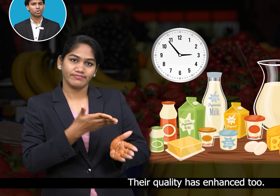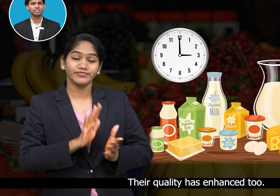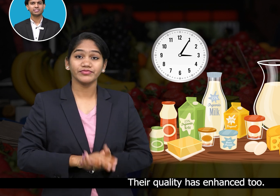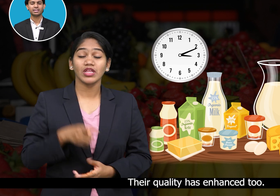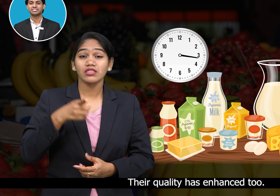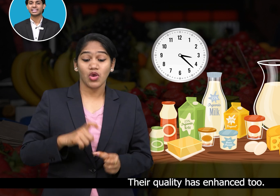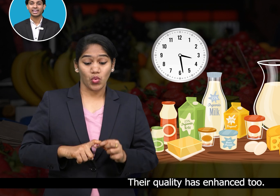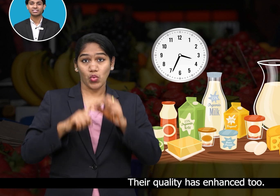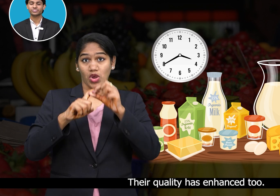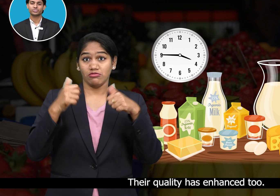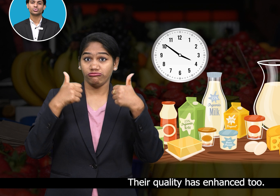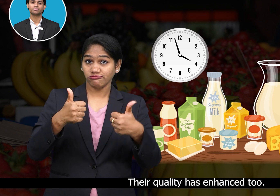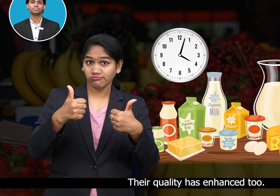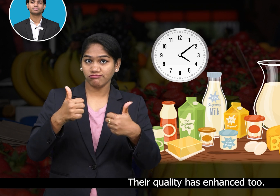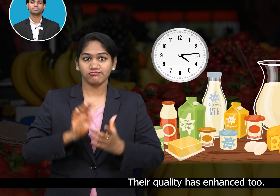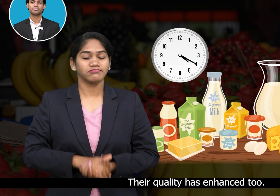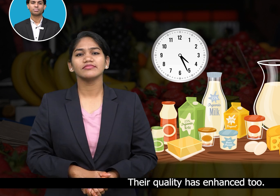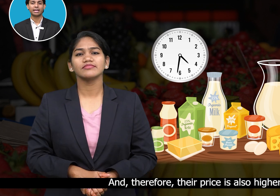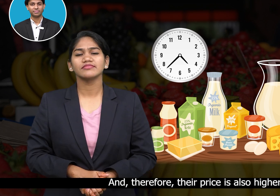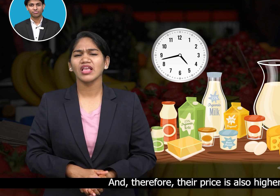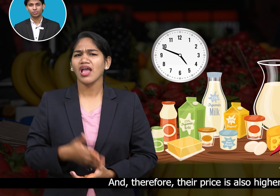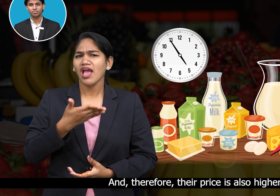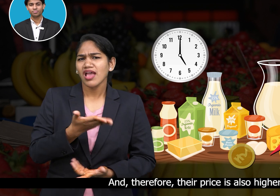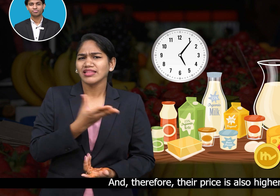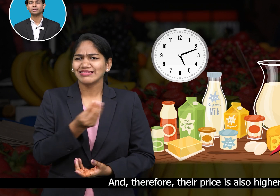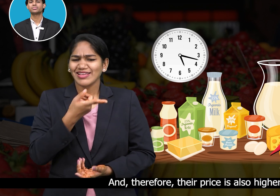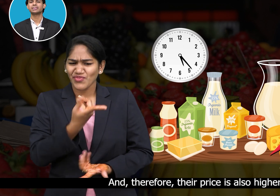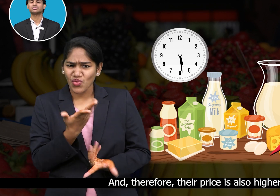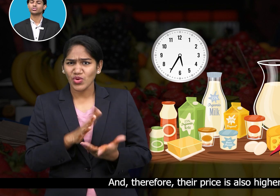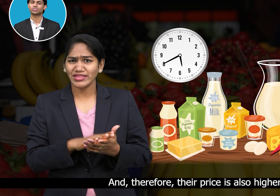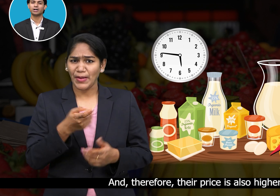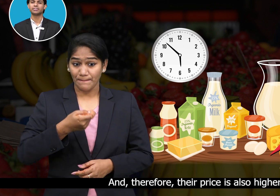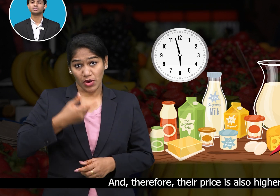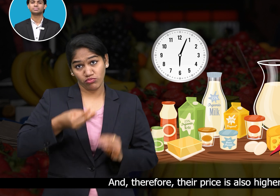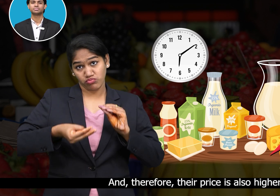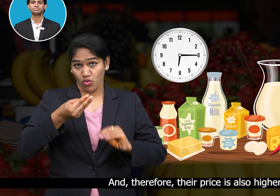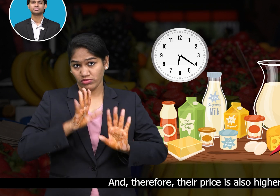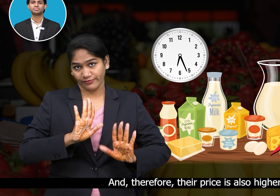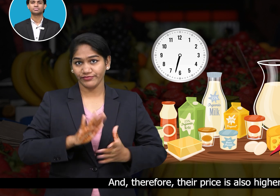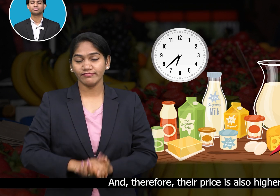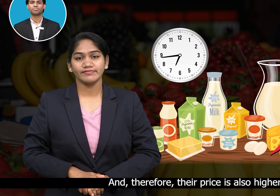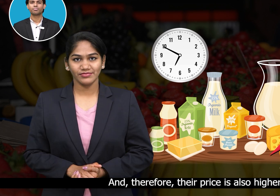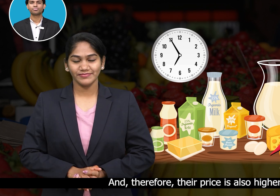Their quality has enhanced too, and therefore their price is also higher.